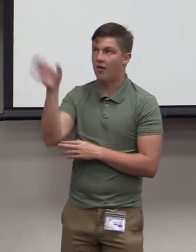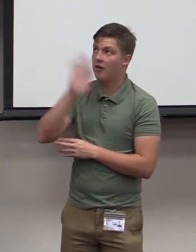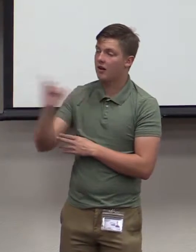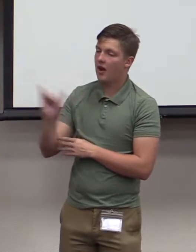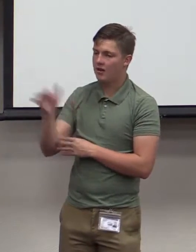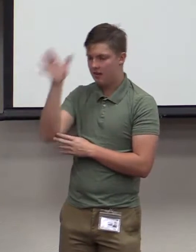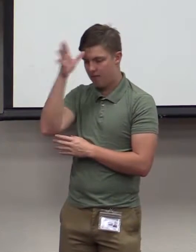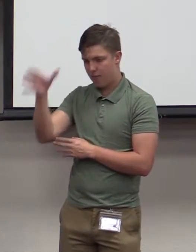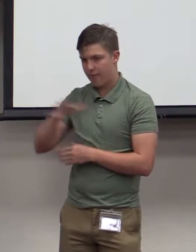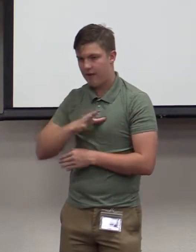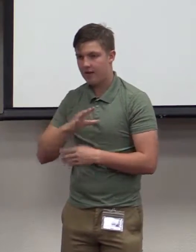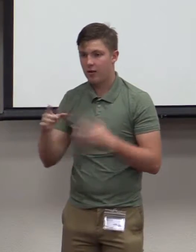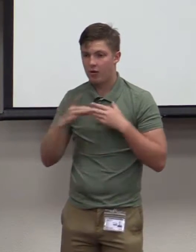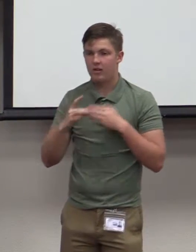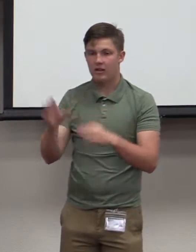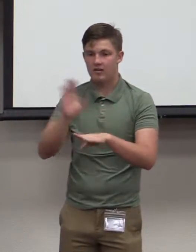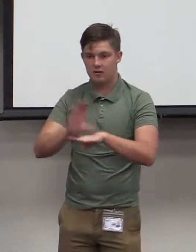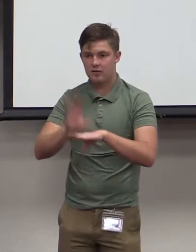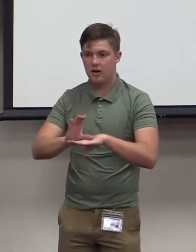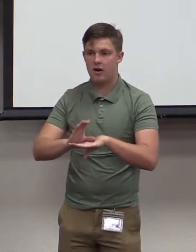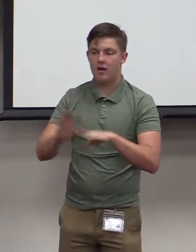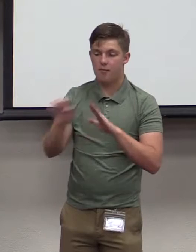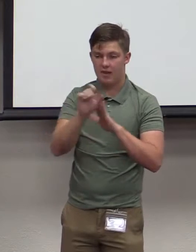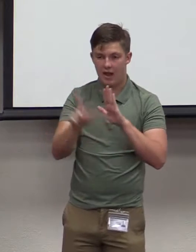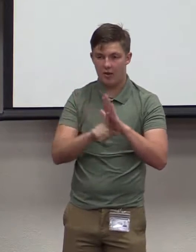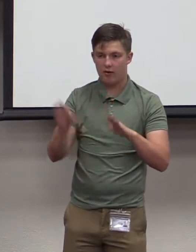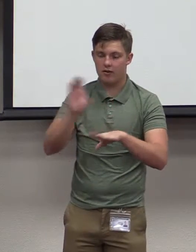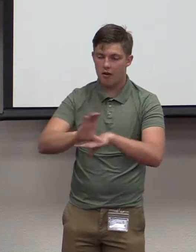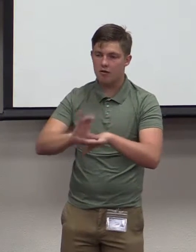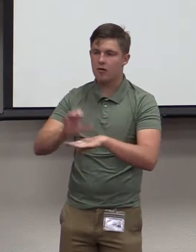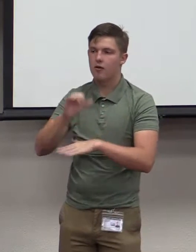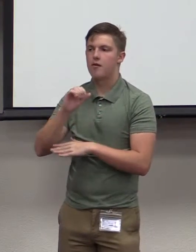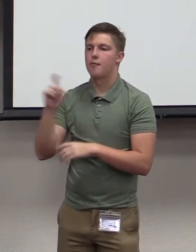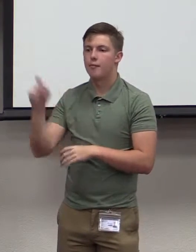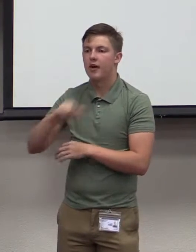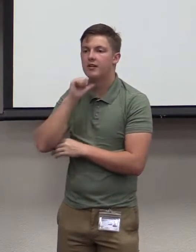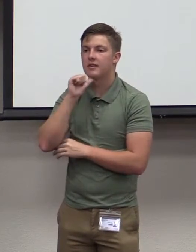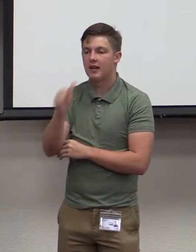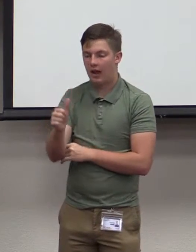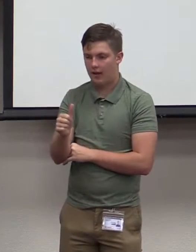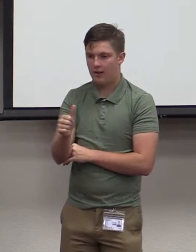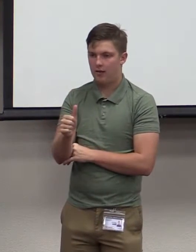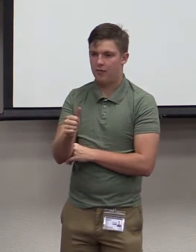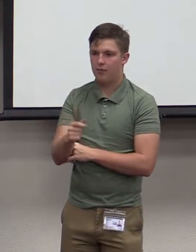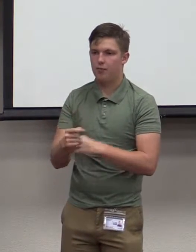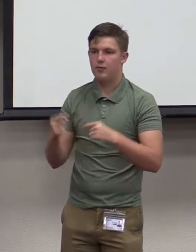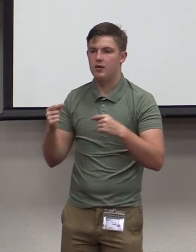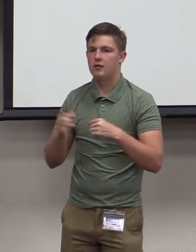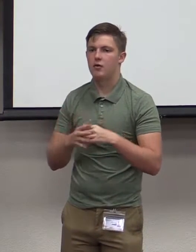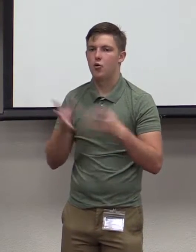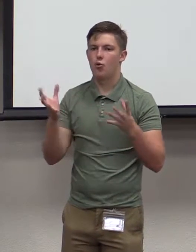to lead the church and be the elders of the church is that they must not be quarrelsome.